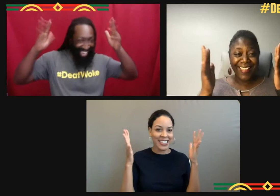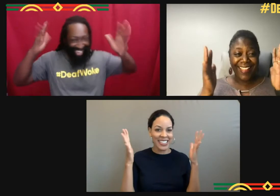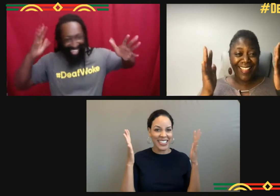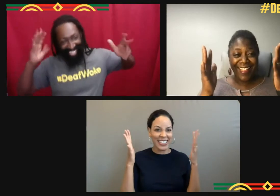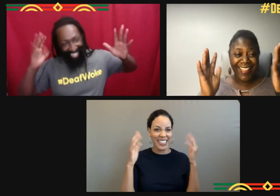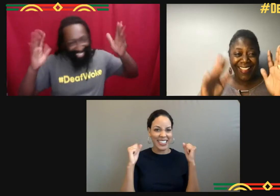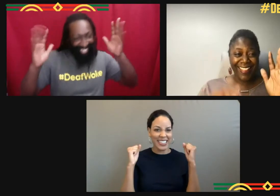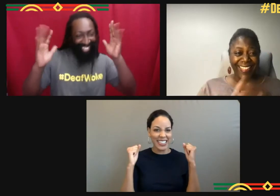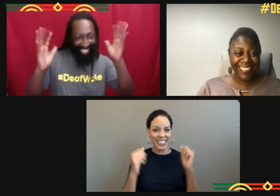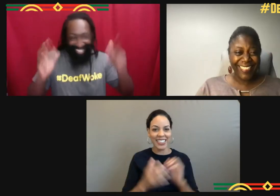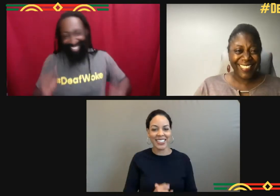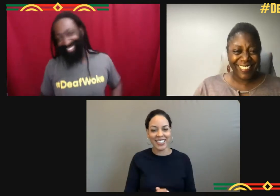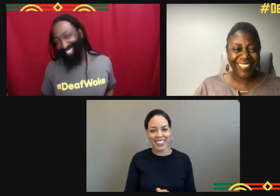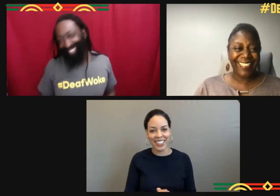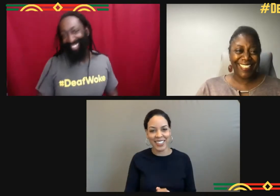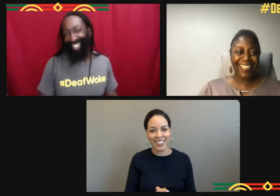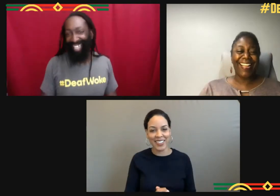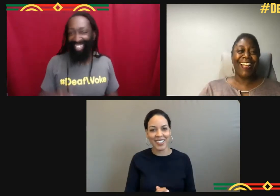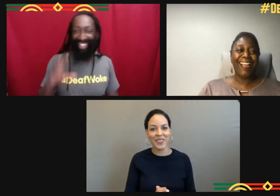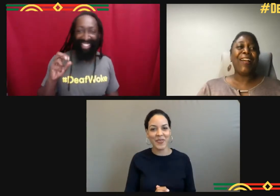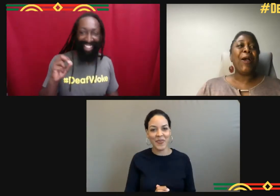Yay!